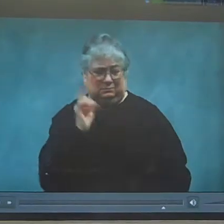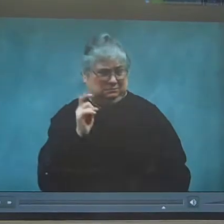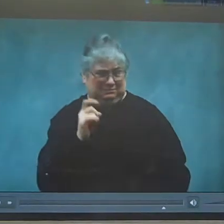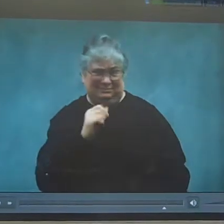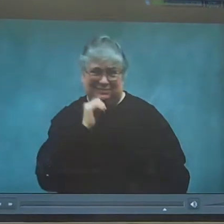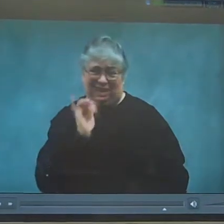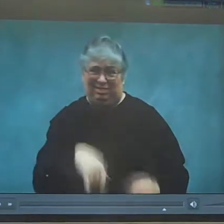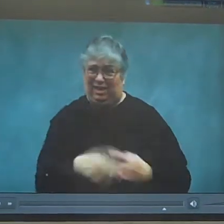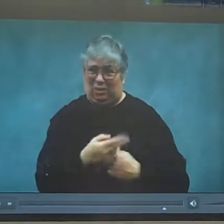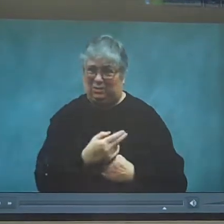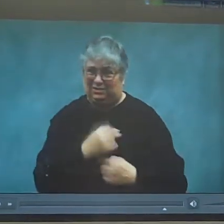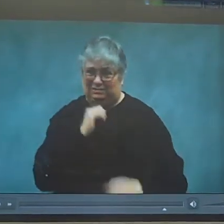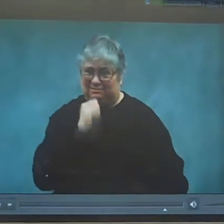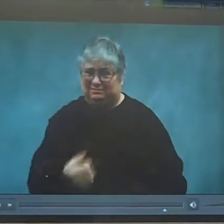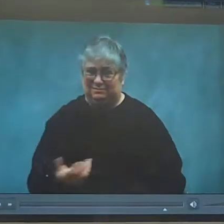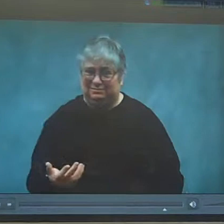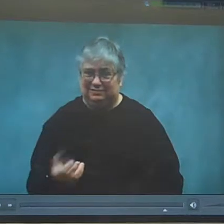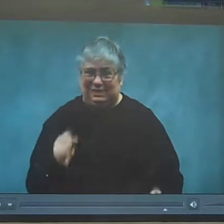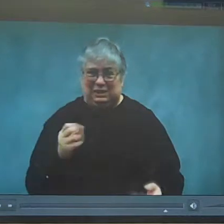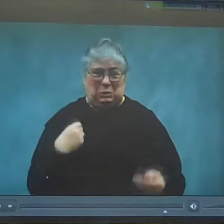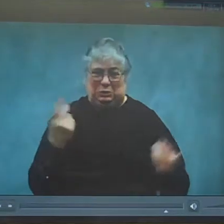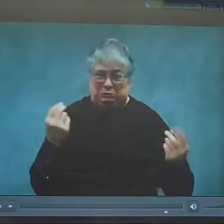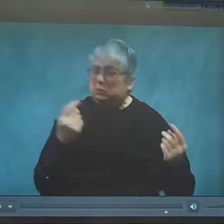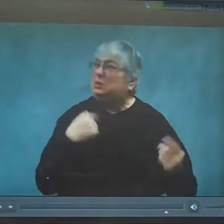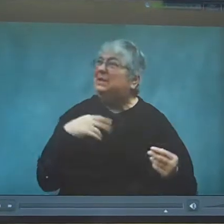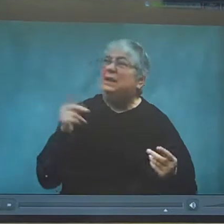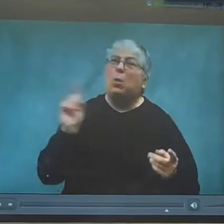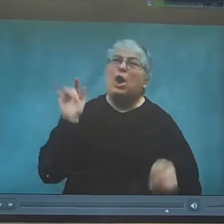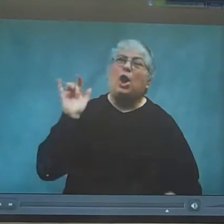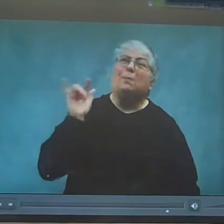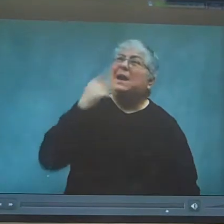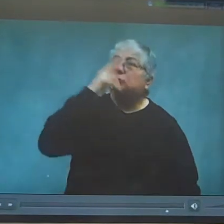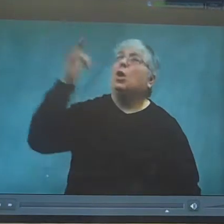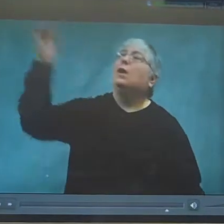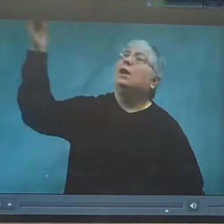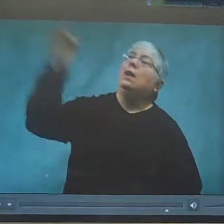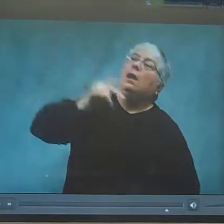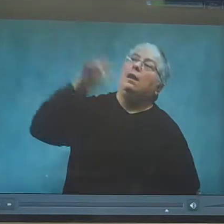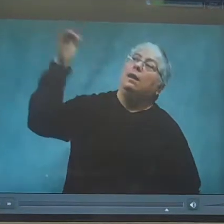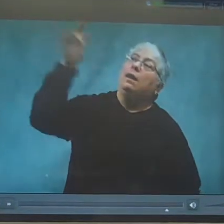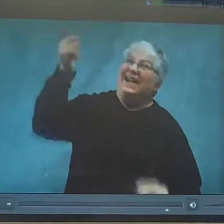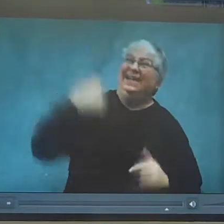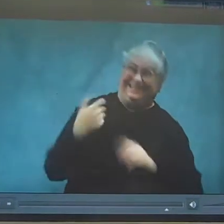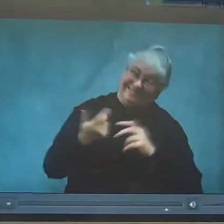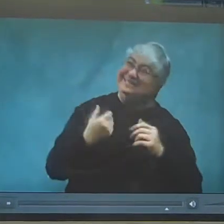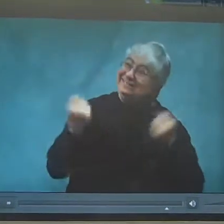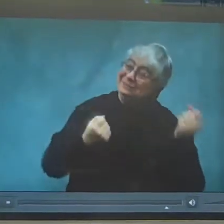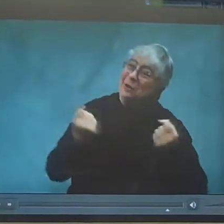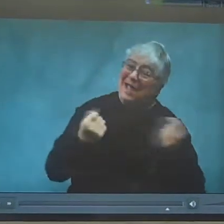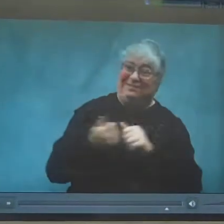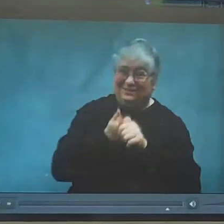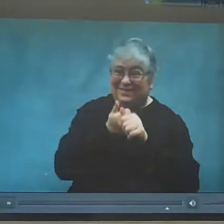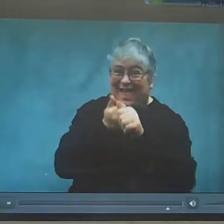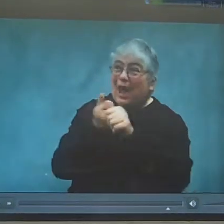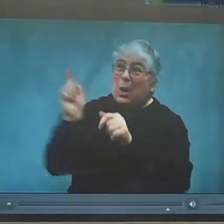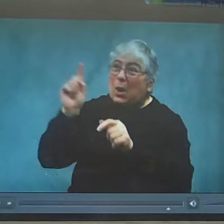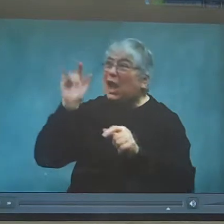nothing compared to where I was supposed to be at. So I would find a plane, and I would